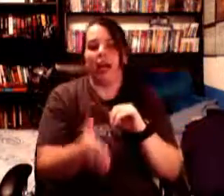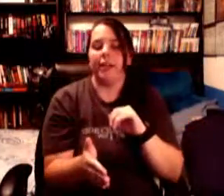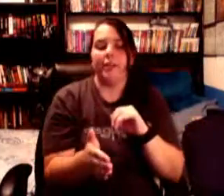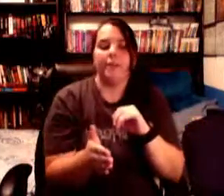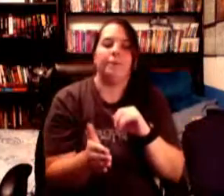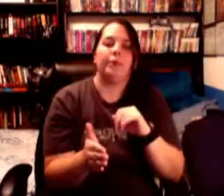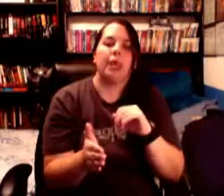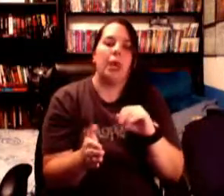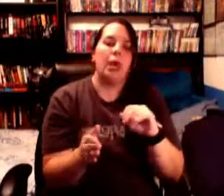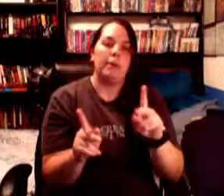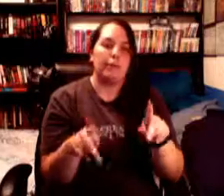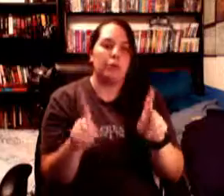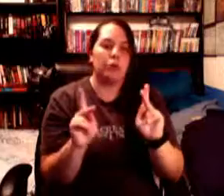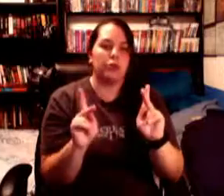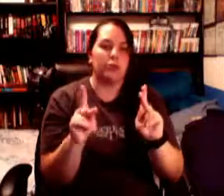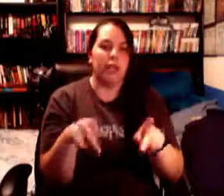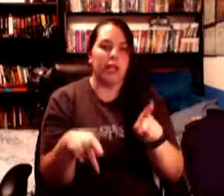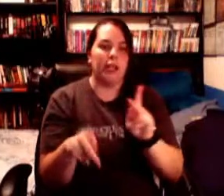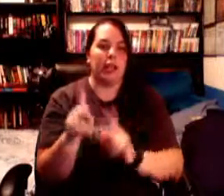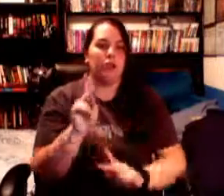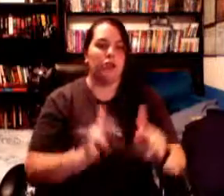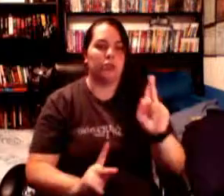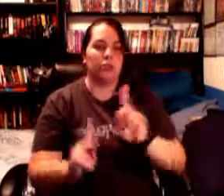side. People, so it's a P, and you just